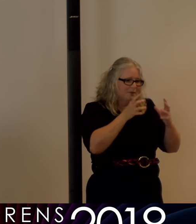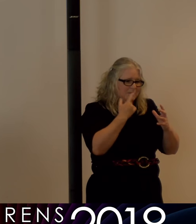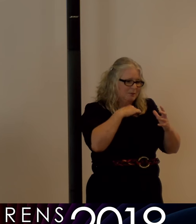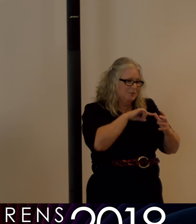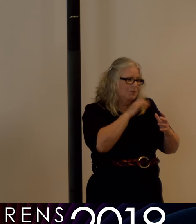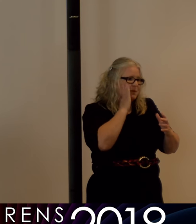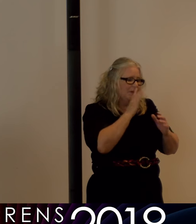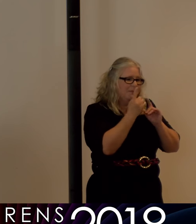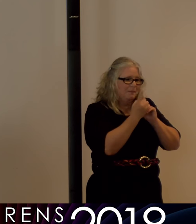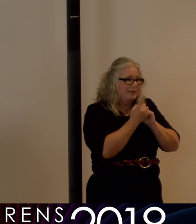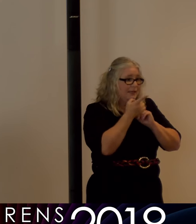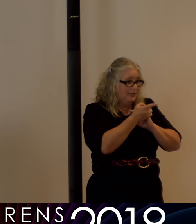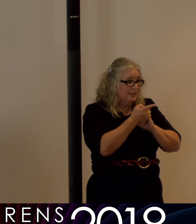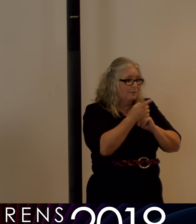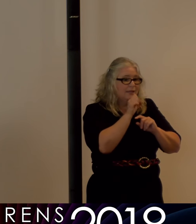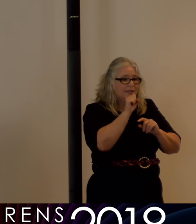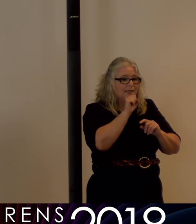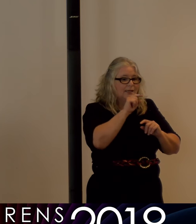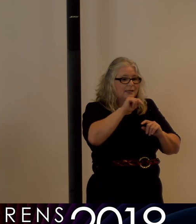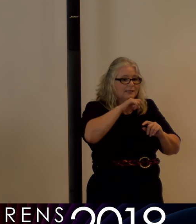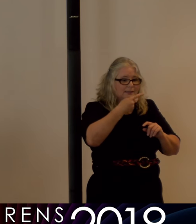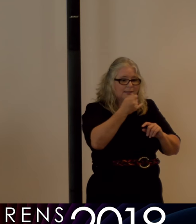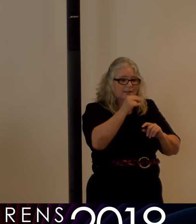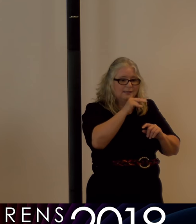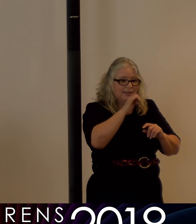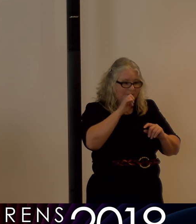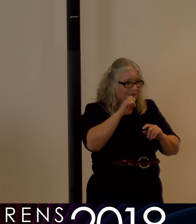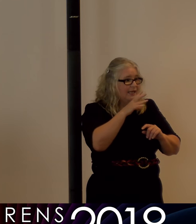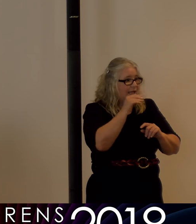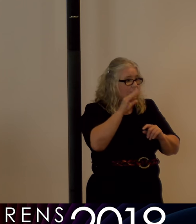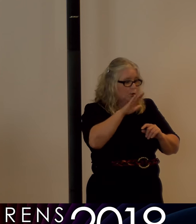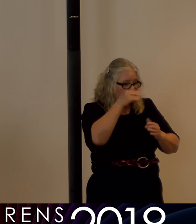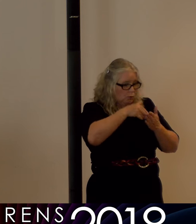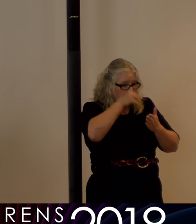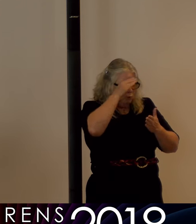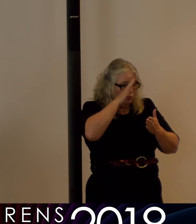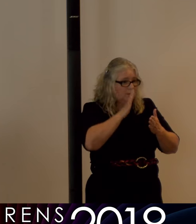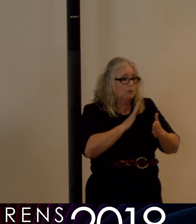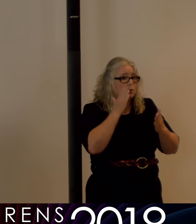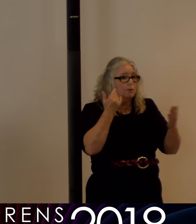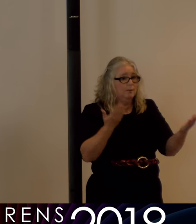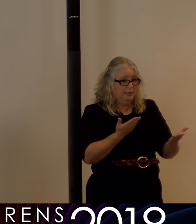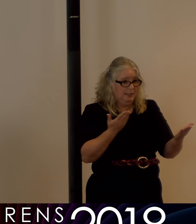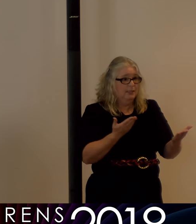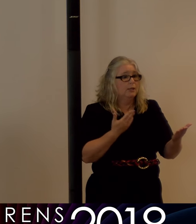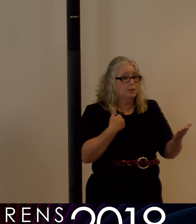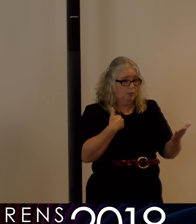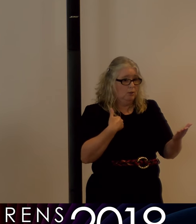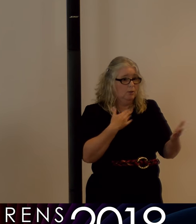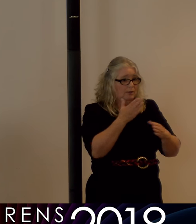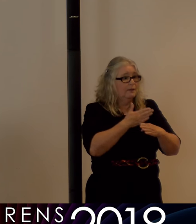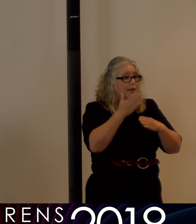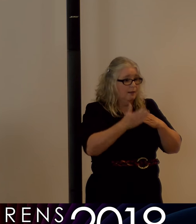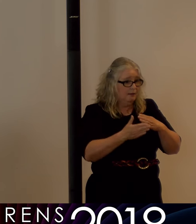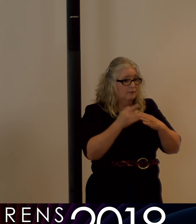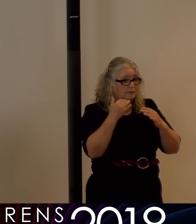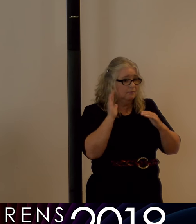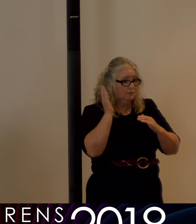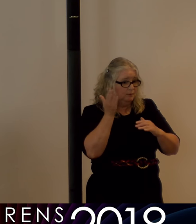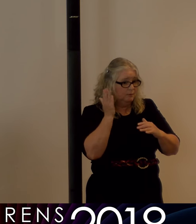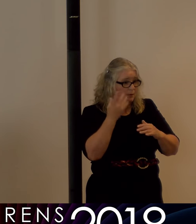come. Stephanie Bilas and her students are the ones that are going to be here doing the recruitment of the human subjects. We have collaborations going on